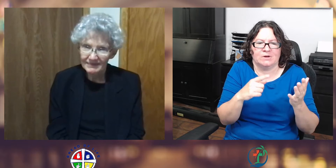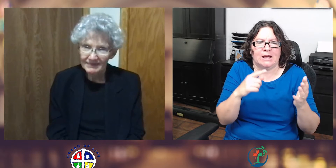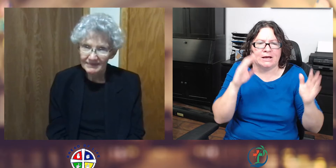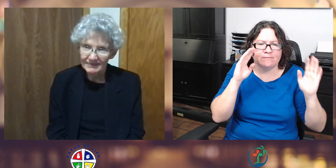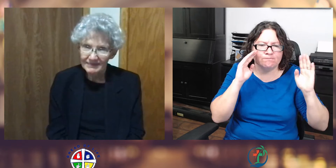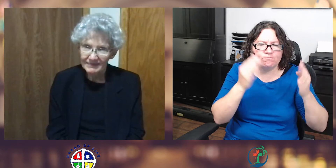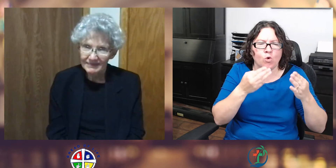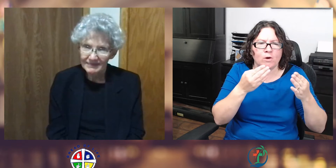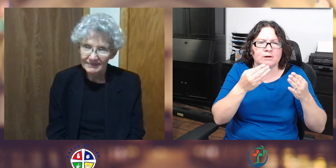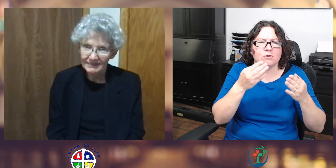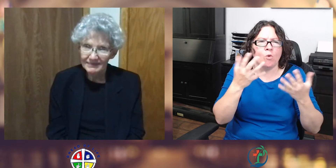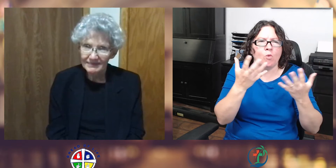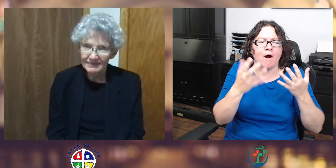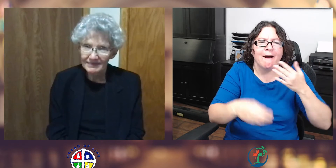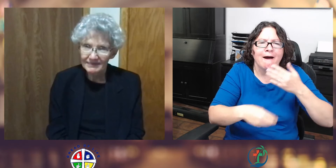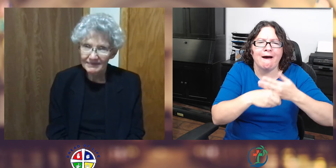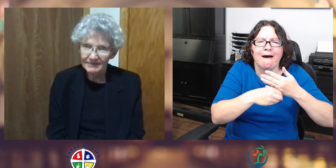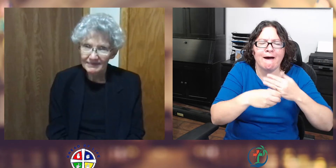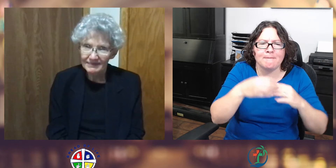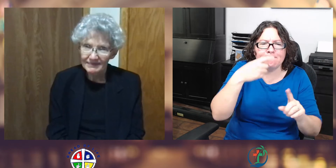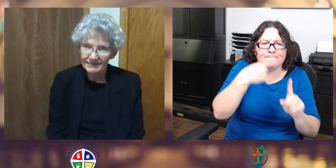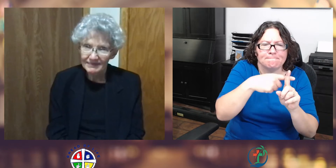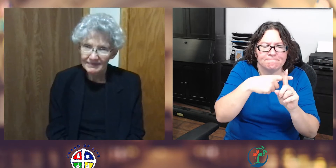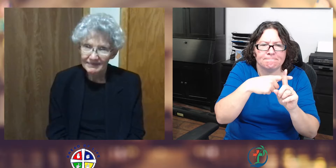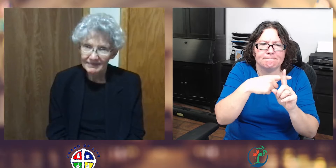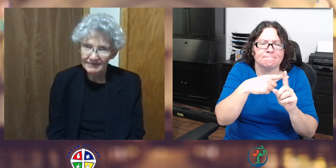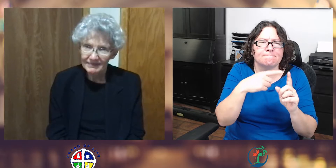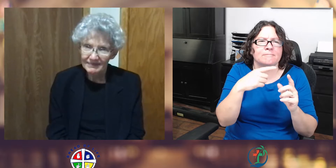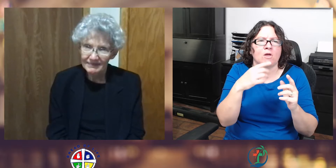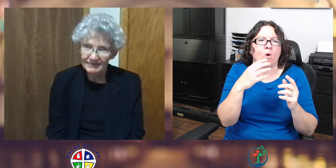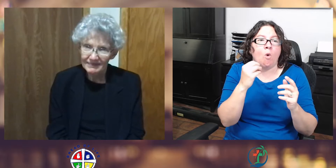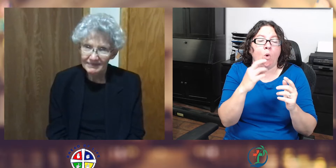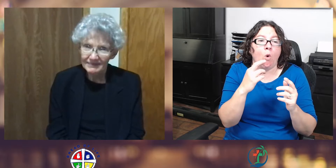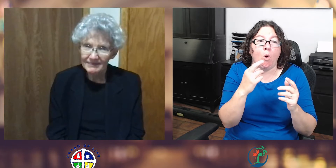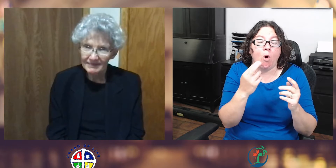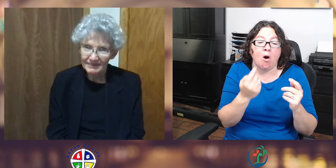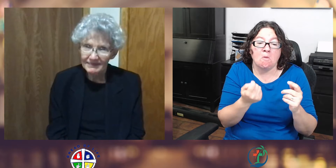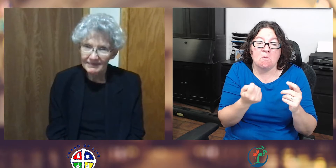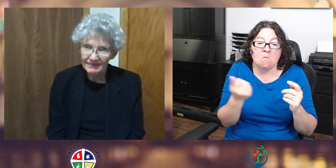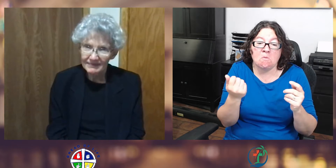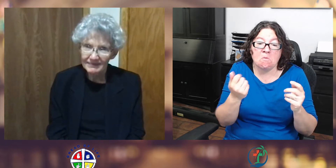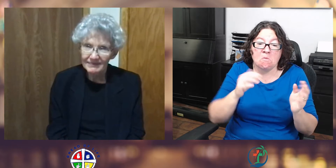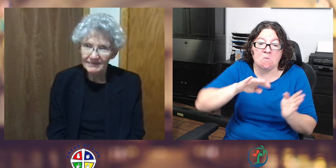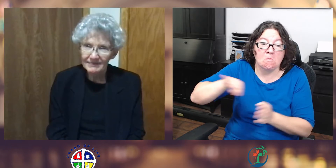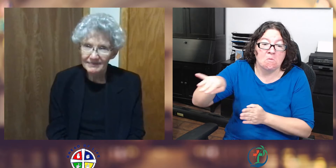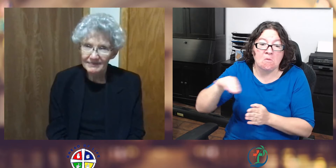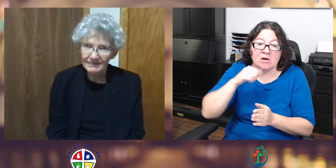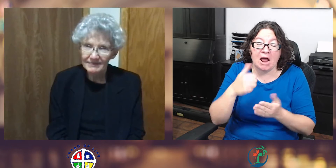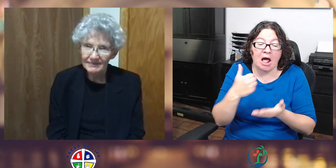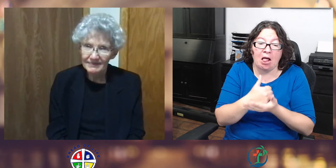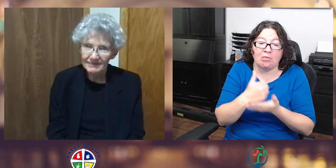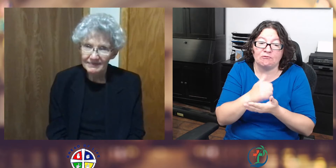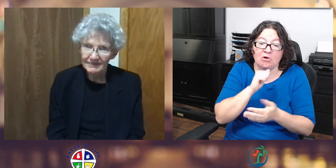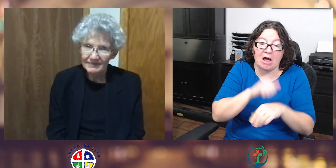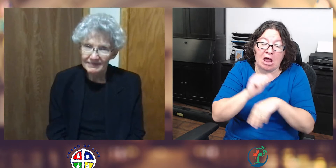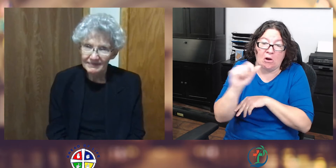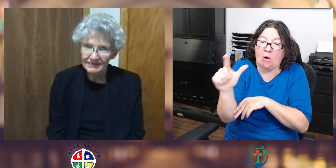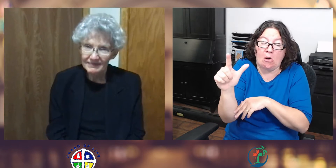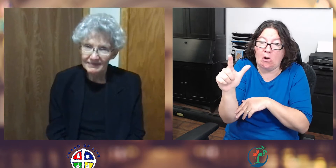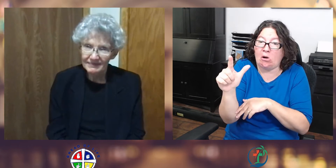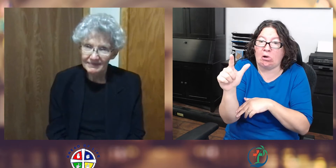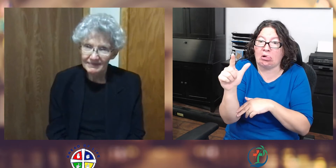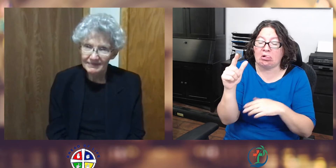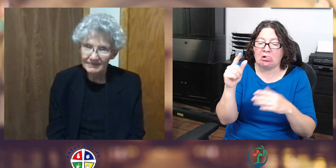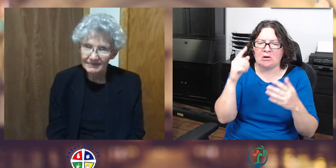was comfortable. I had a dog. Bold. I like it. It was a source